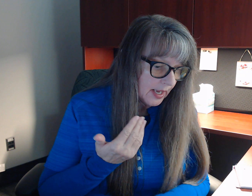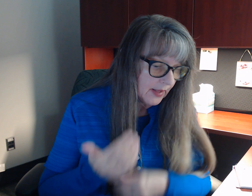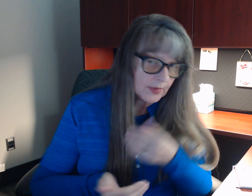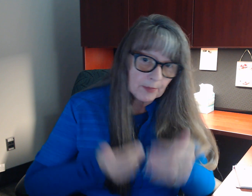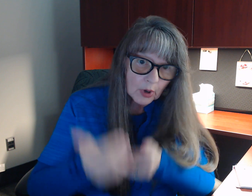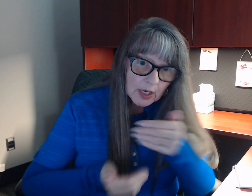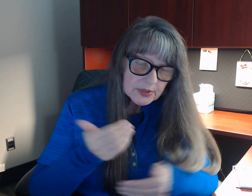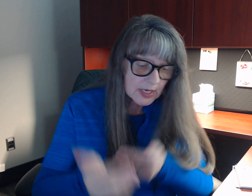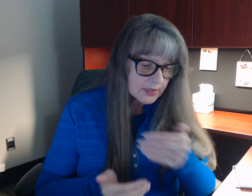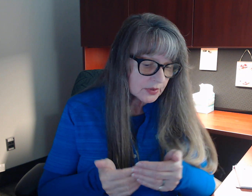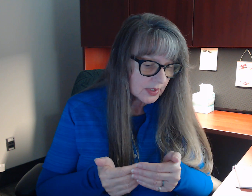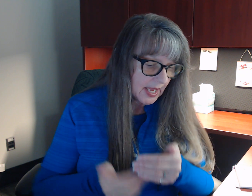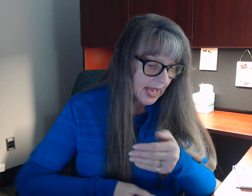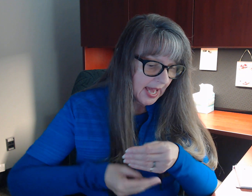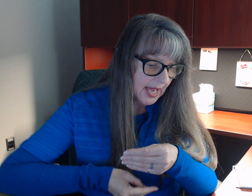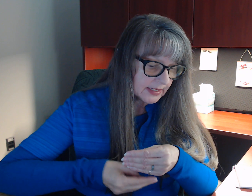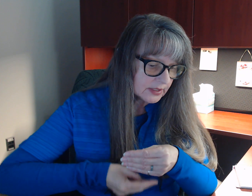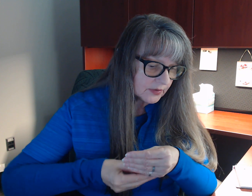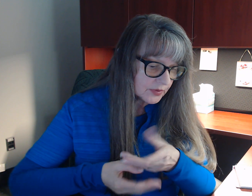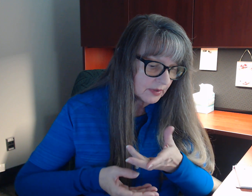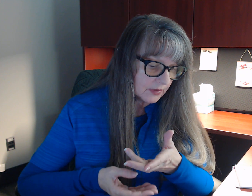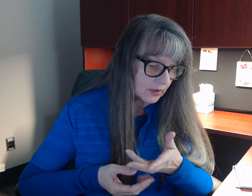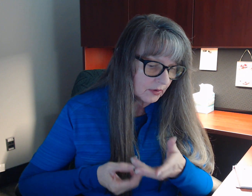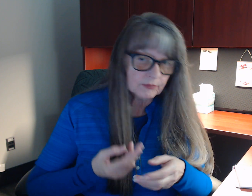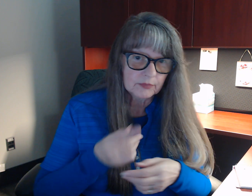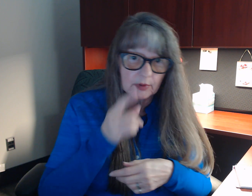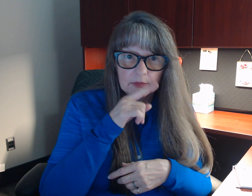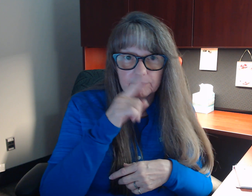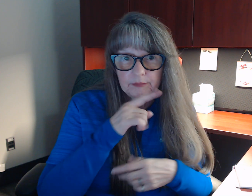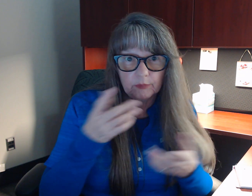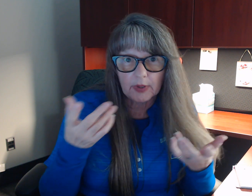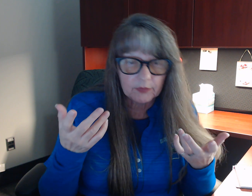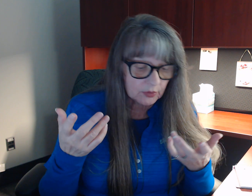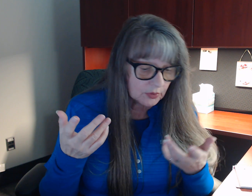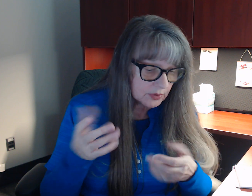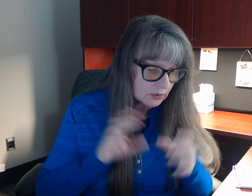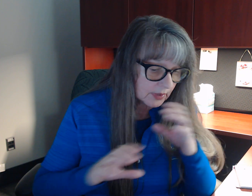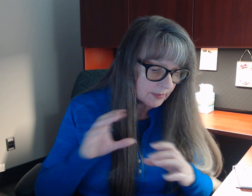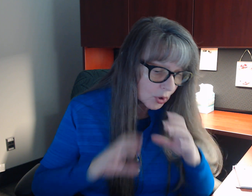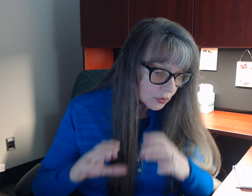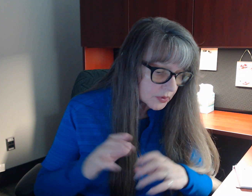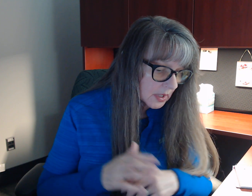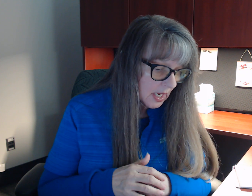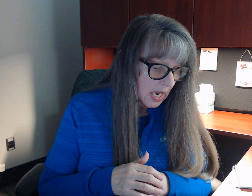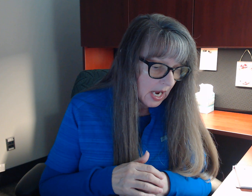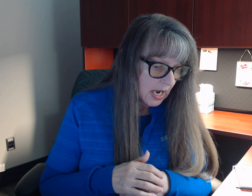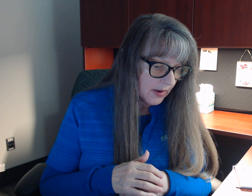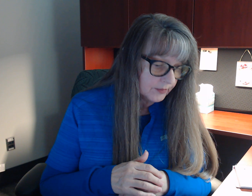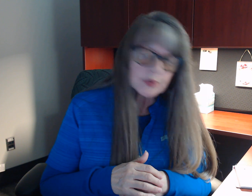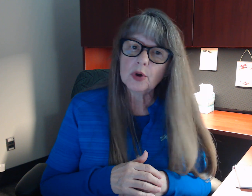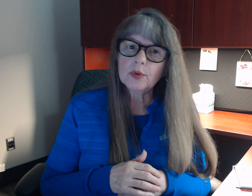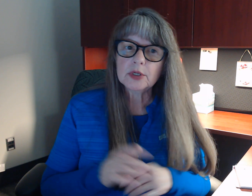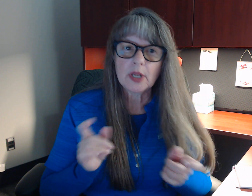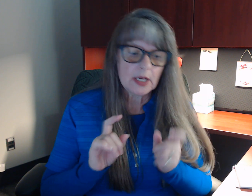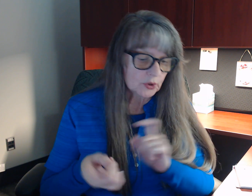the process additives that are whatever they're using, their chemicals. So it'll